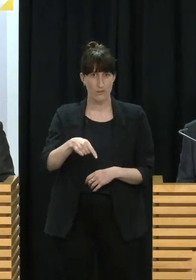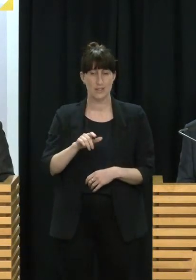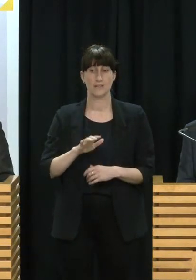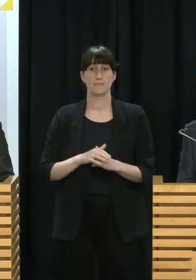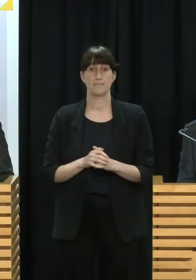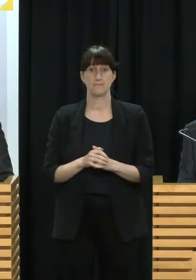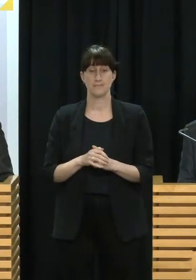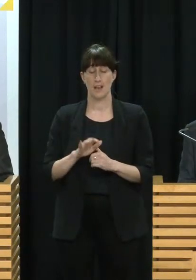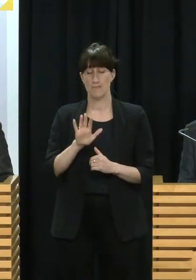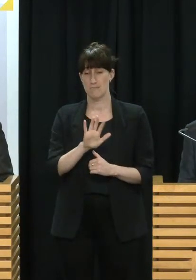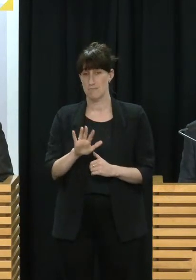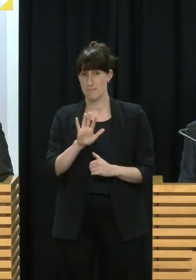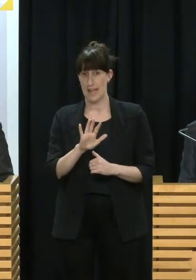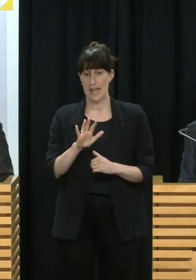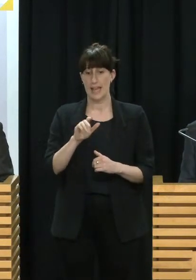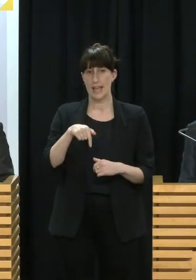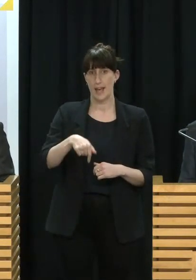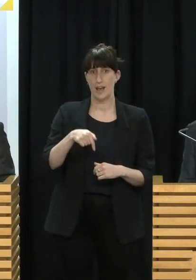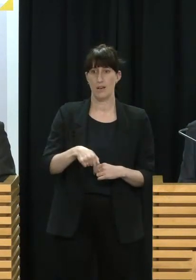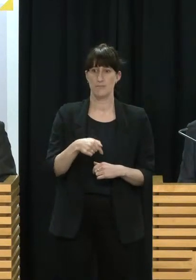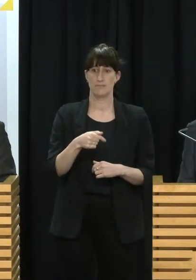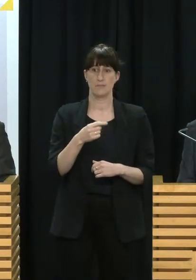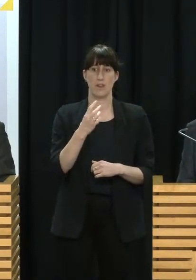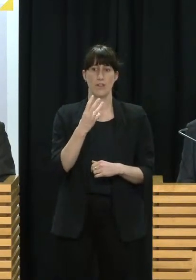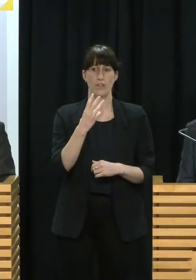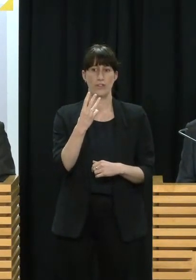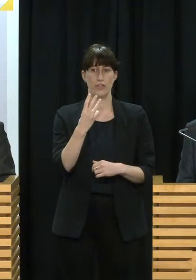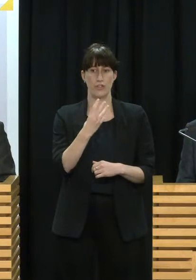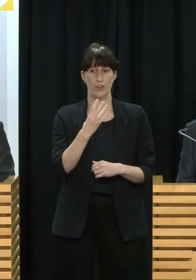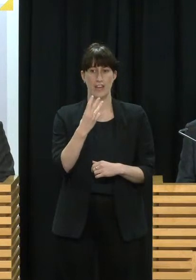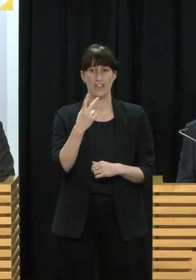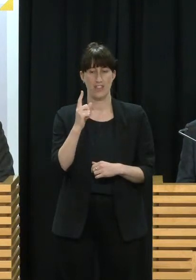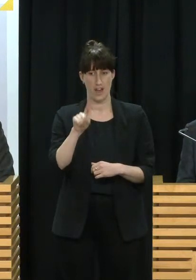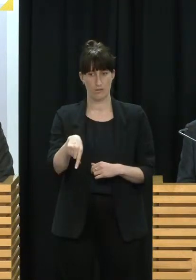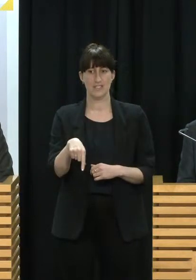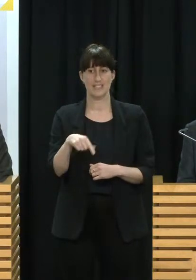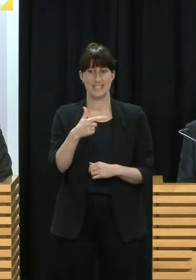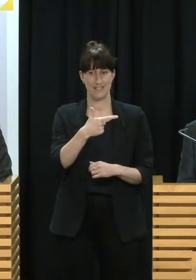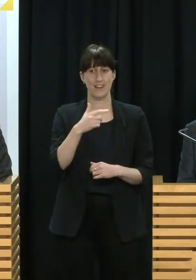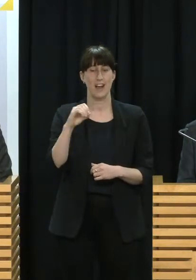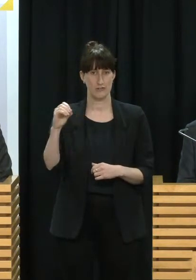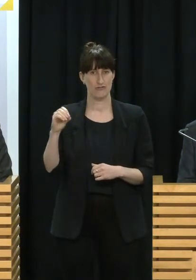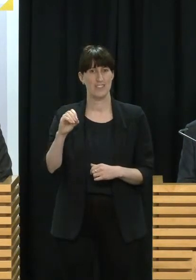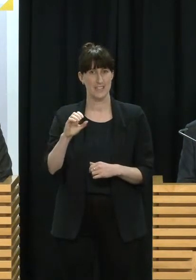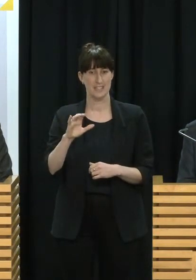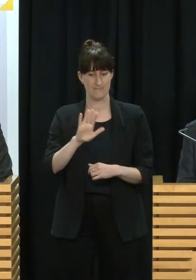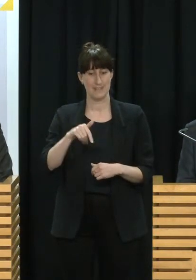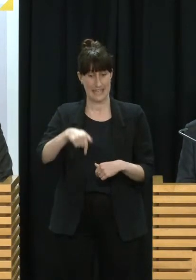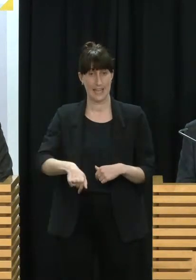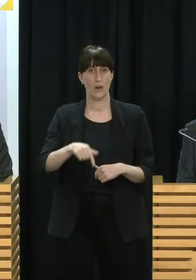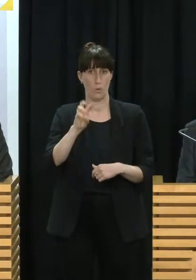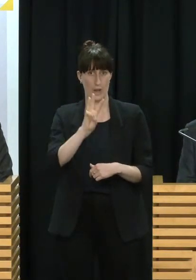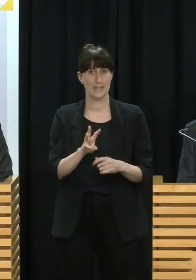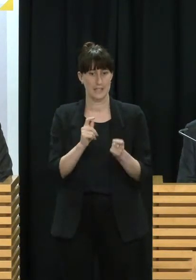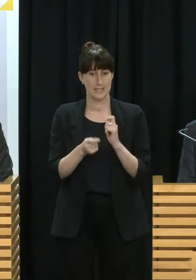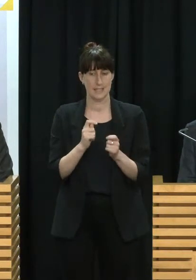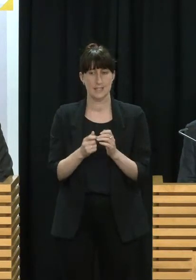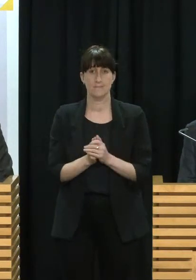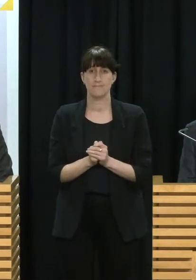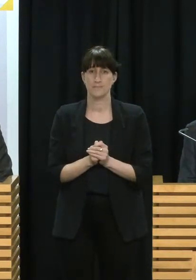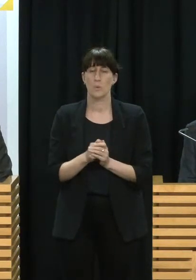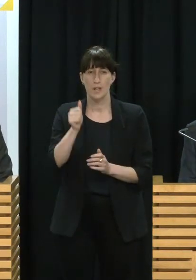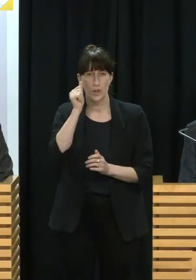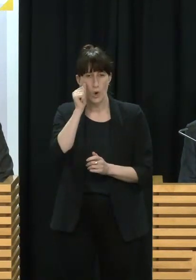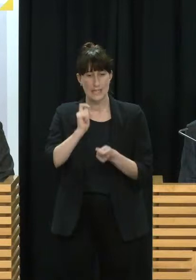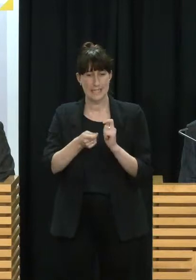3,713 of those were here in Wellington. Demand does continue to be high for testing. We expect around